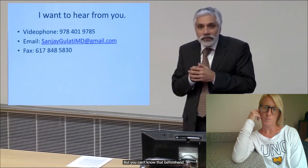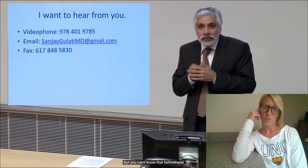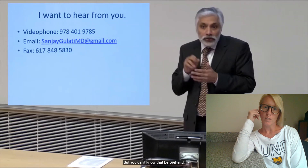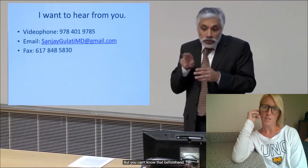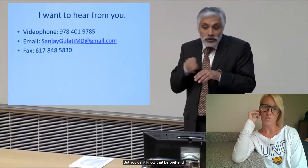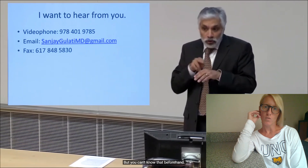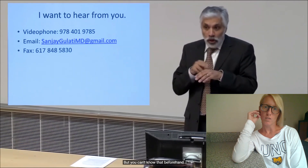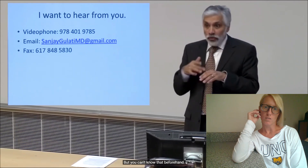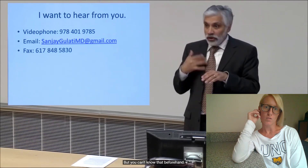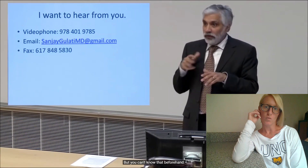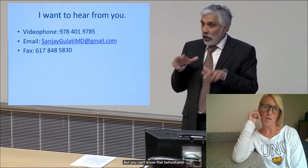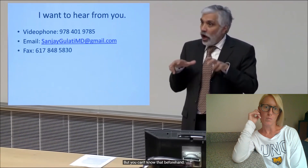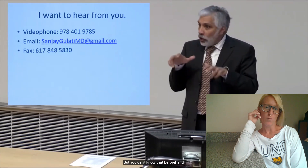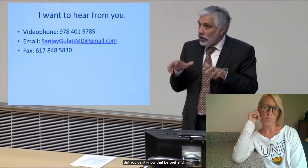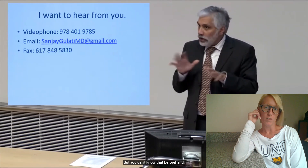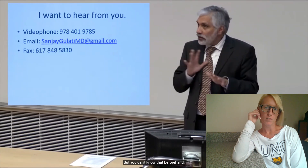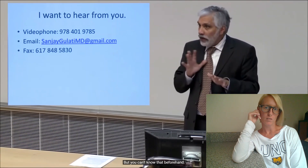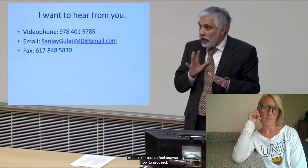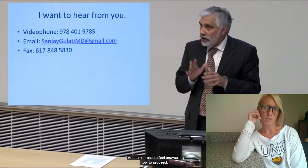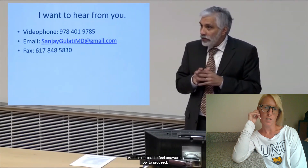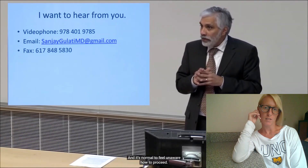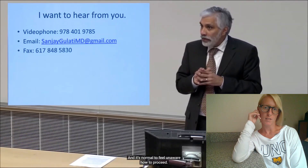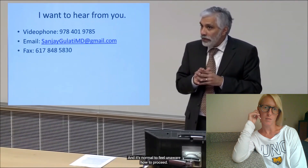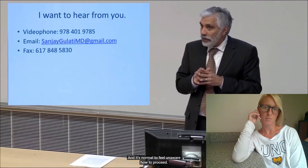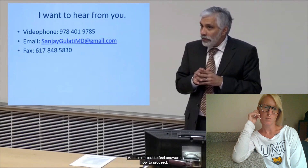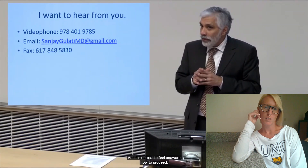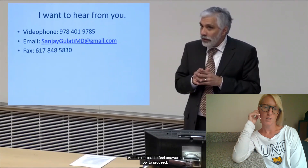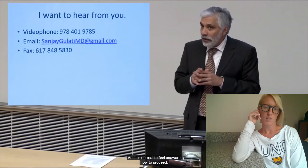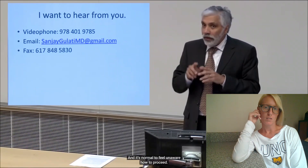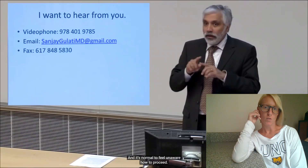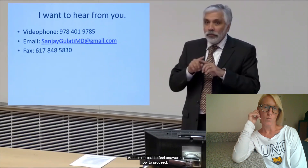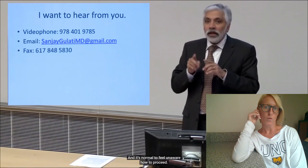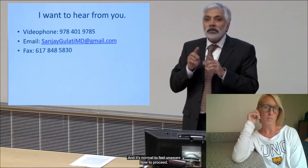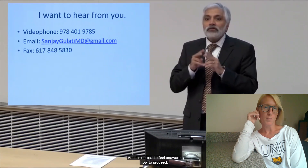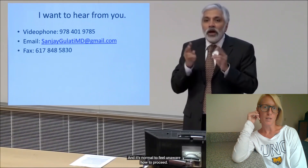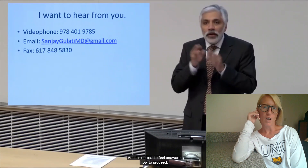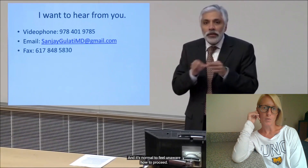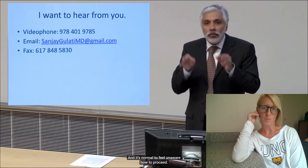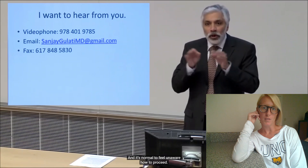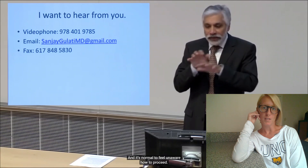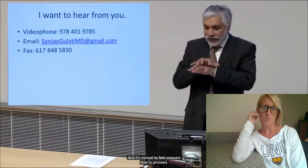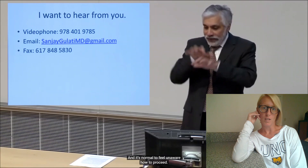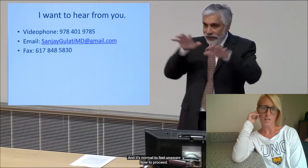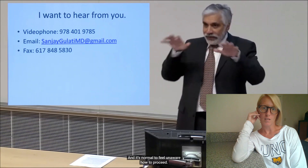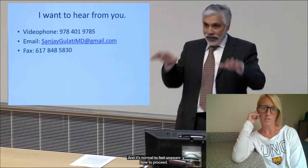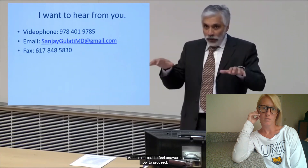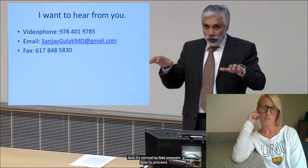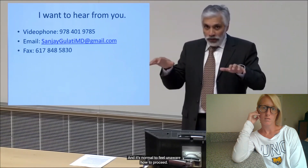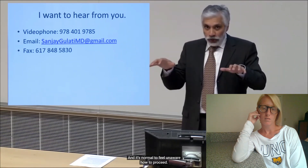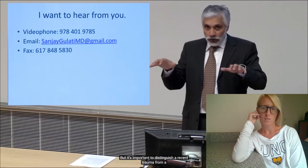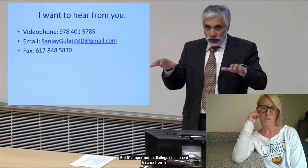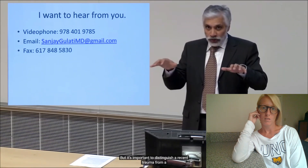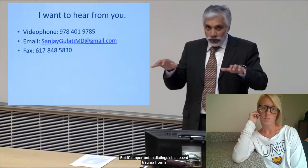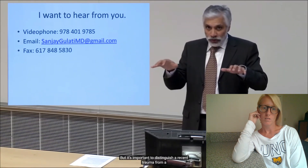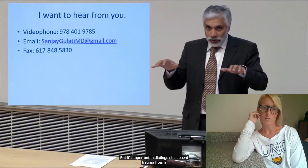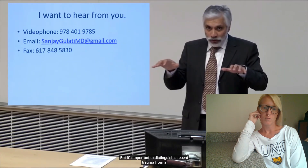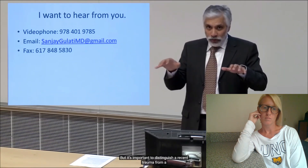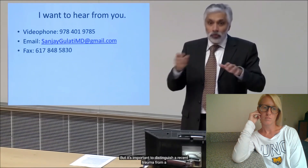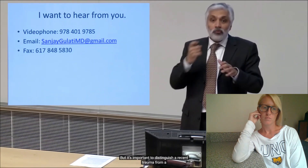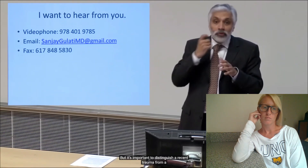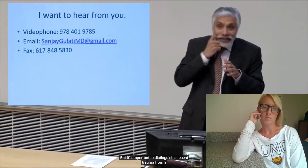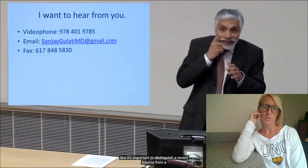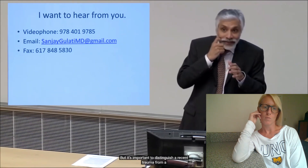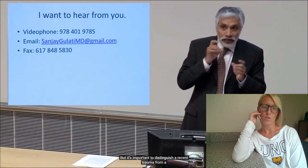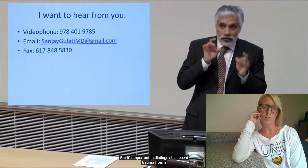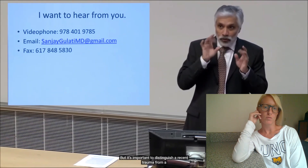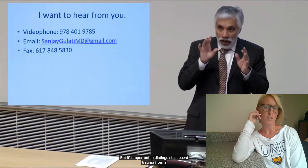But you But can't you know can't that know beforehand. that before. And it's normal to feel So it may be awkward. but unaware that's of how okay. to proceed. But it's